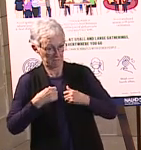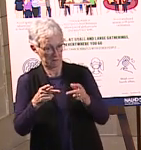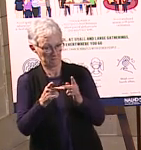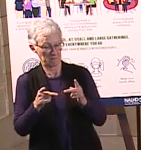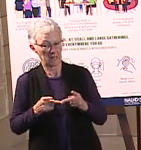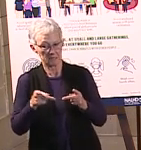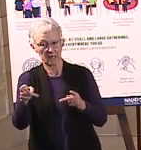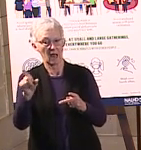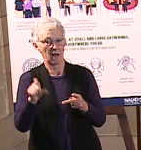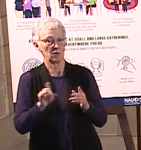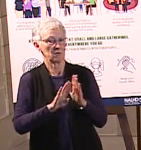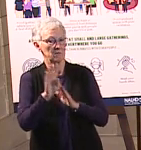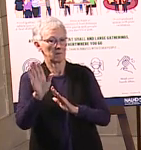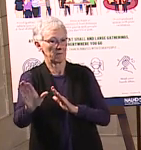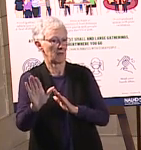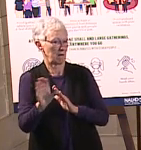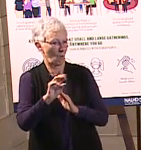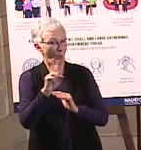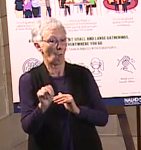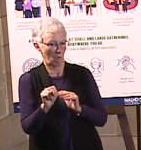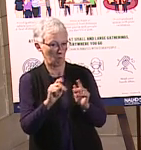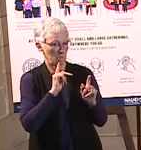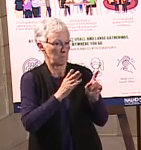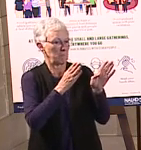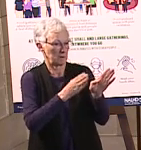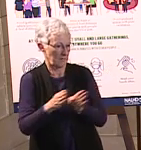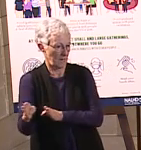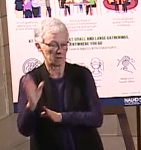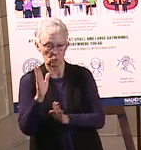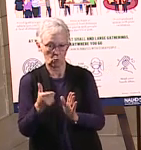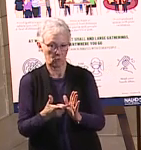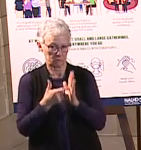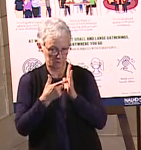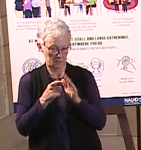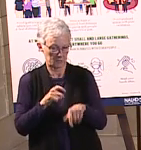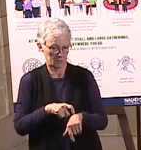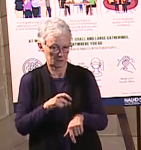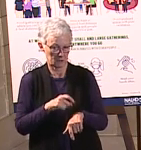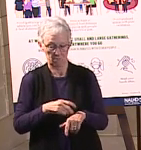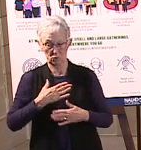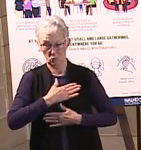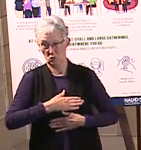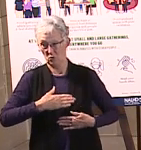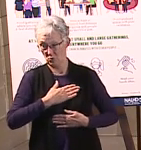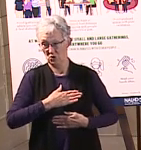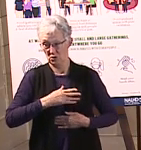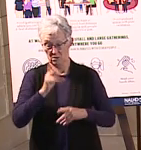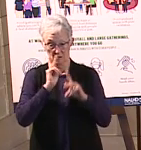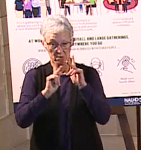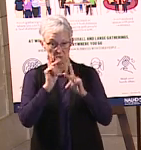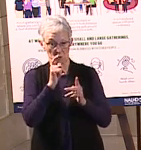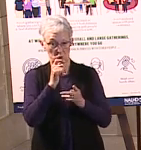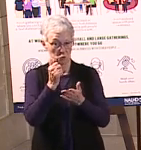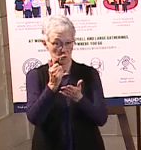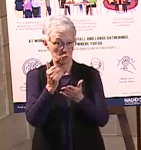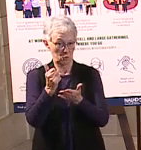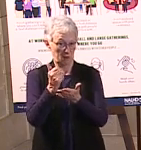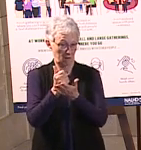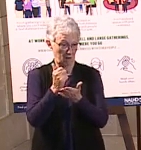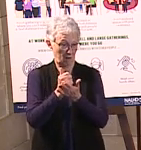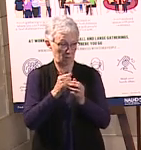in place. So really appreciate the work that's been done on this, and turning this back over to Governor